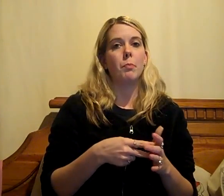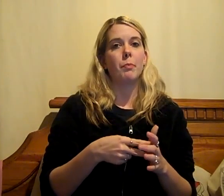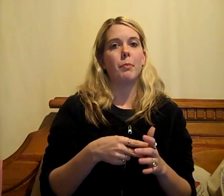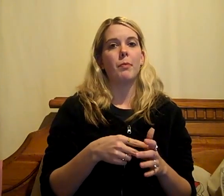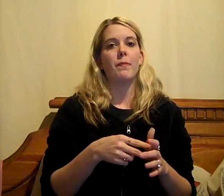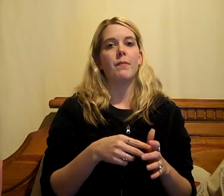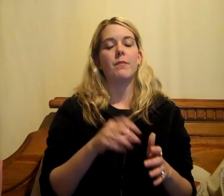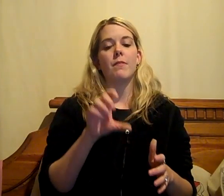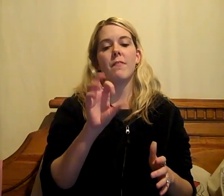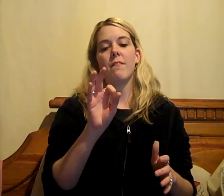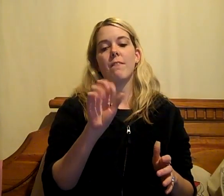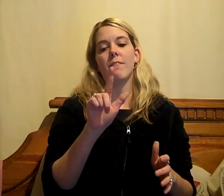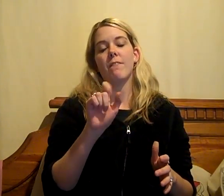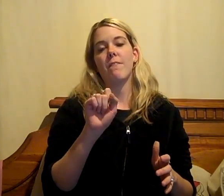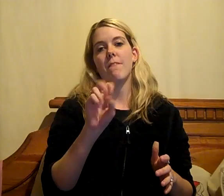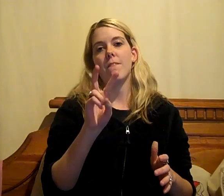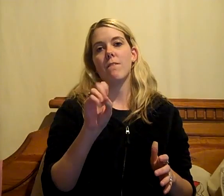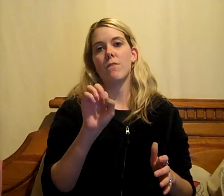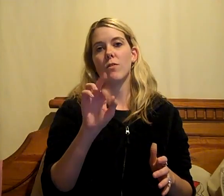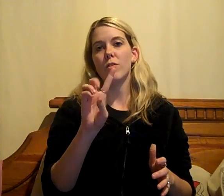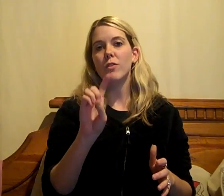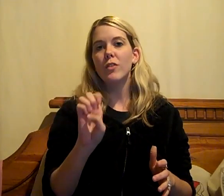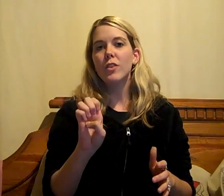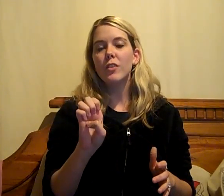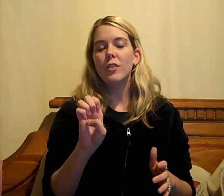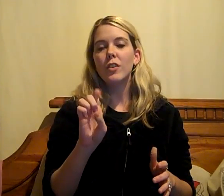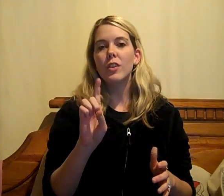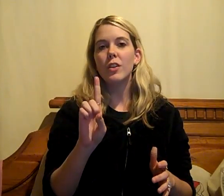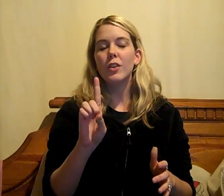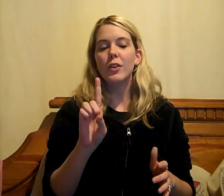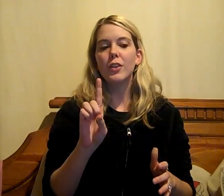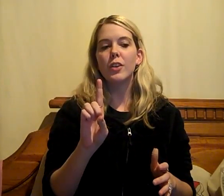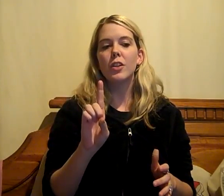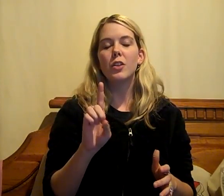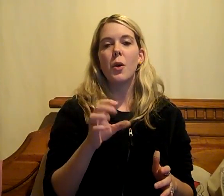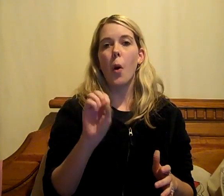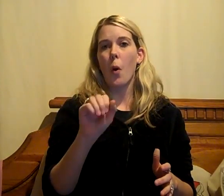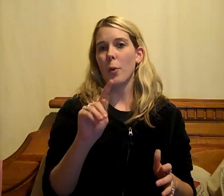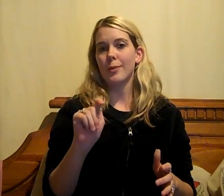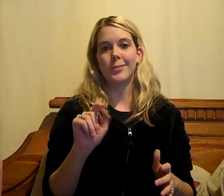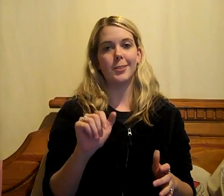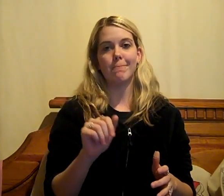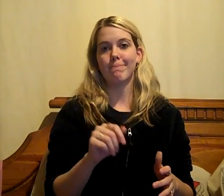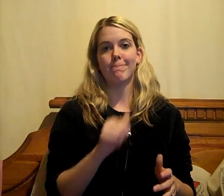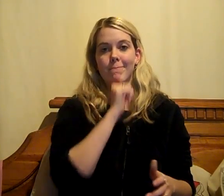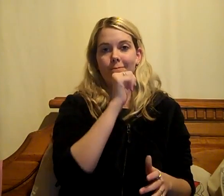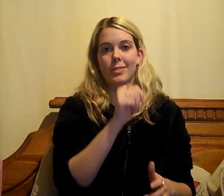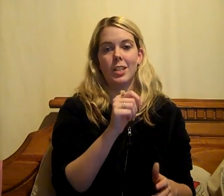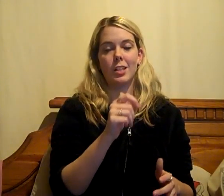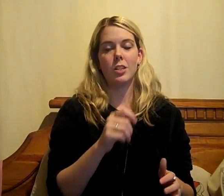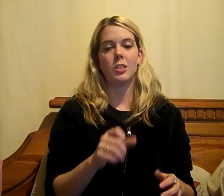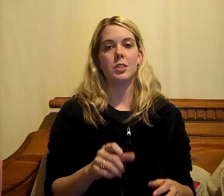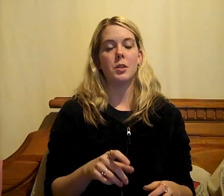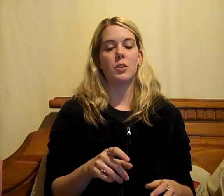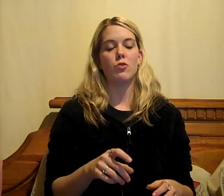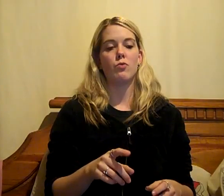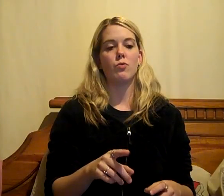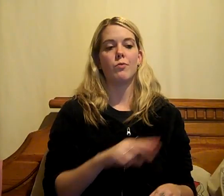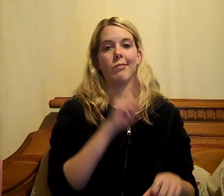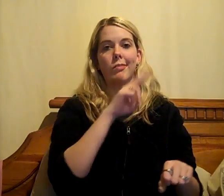oatmeal or a packet of oatmeal. So this is just rolled oats, like plain oatmeal that you buy at the grocery store. This